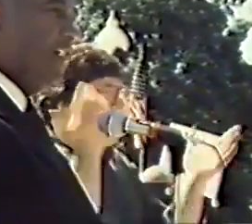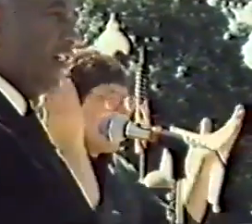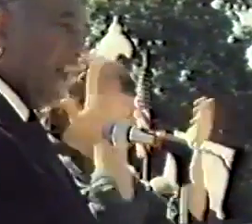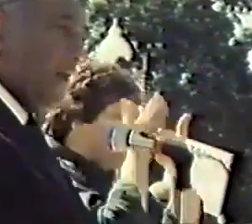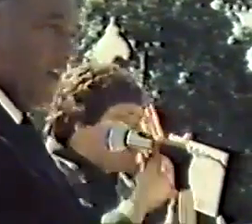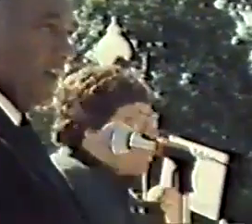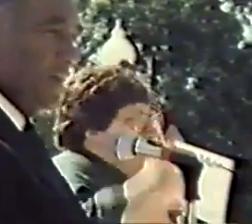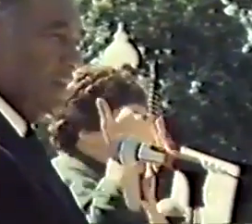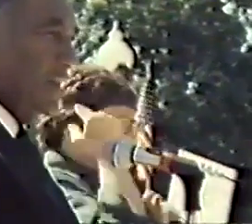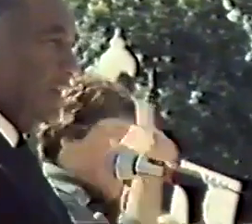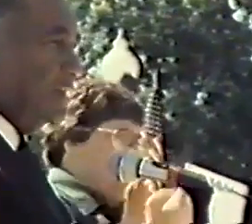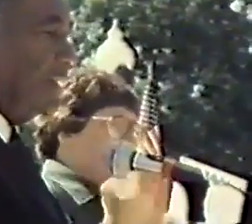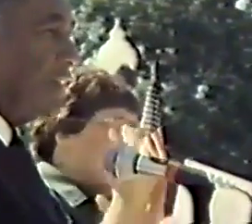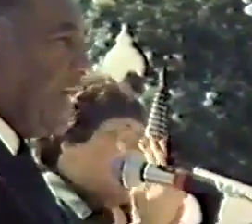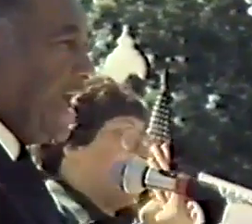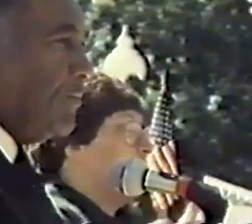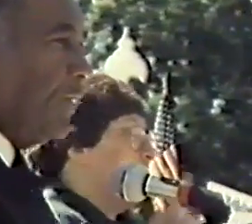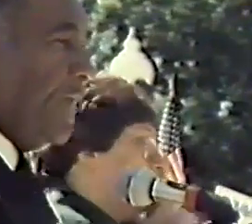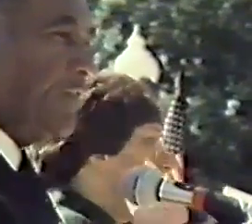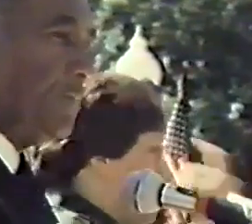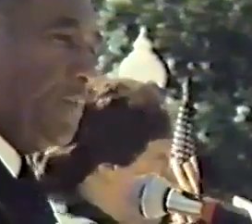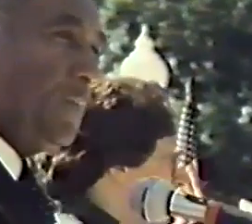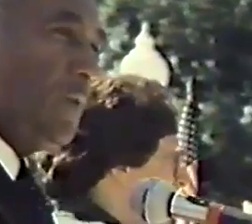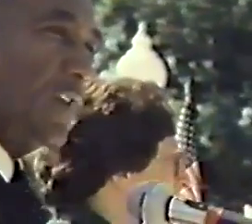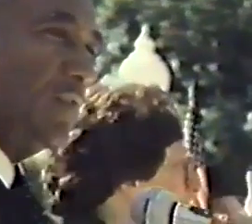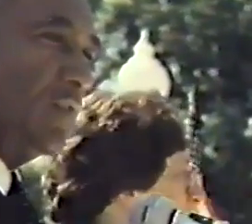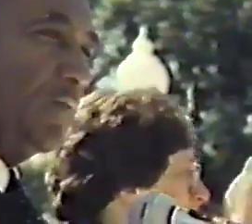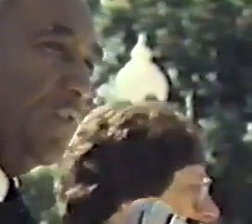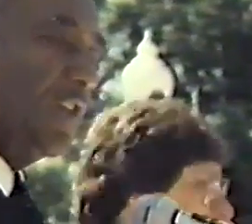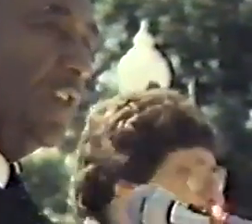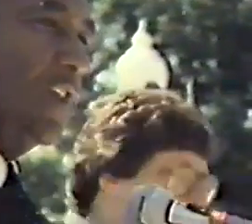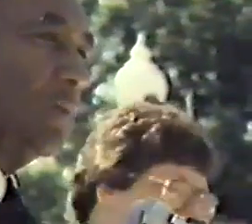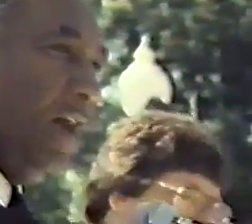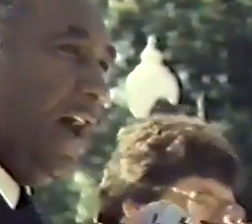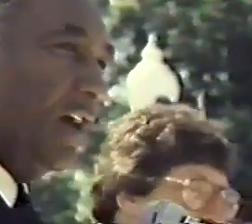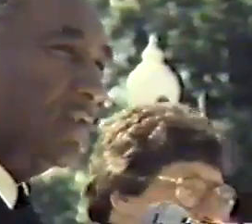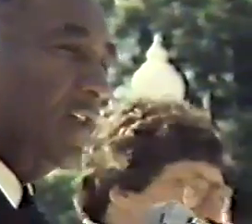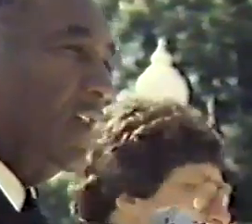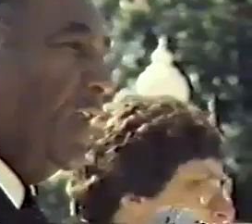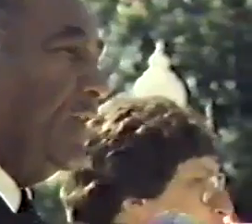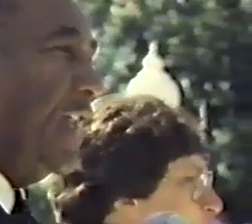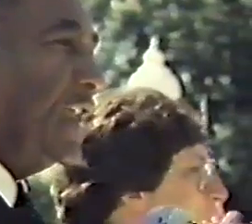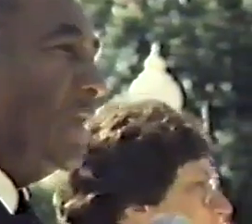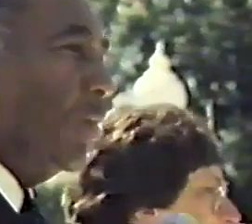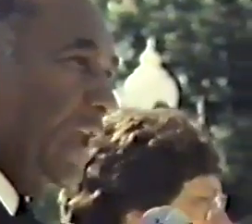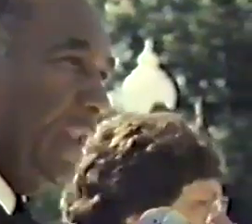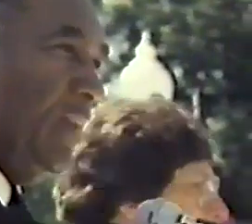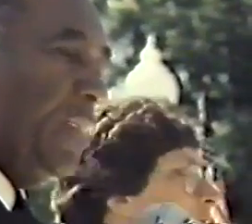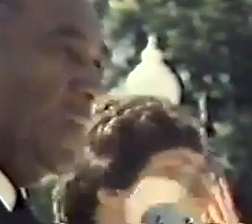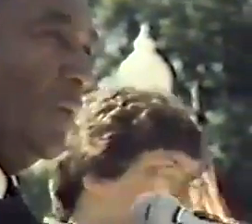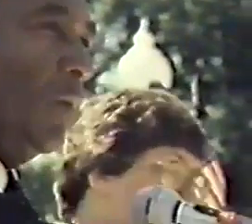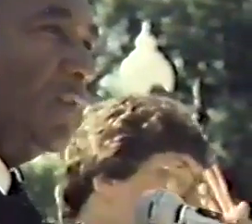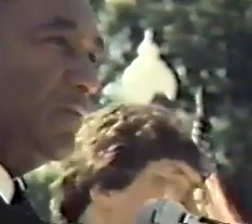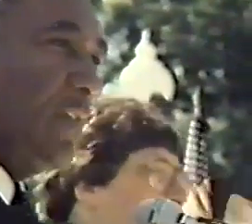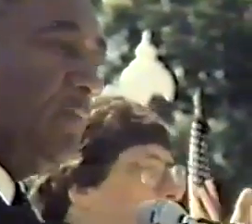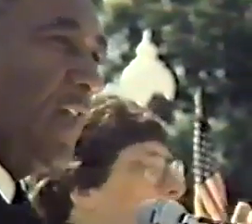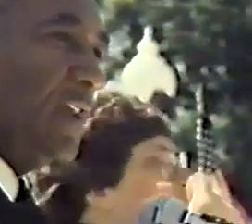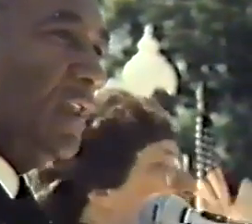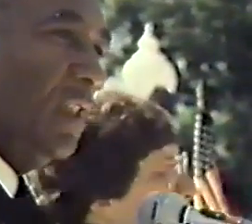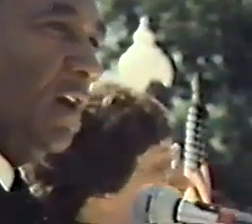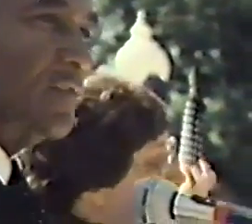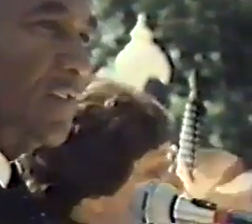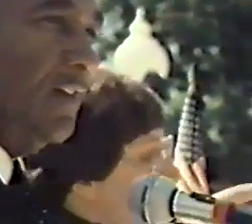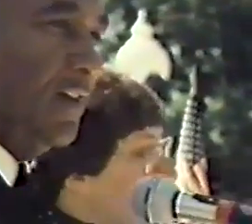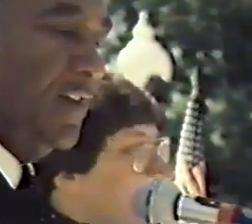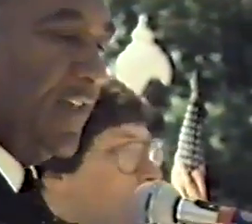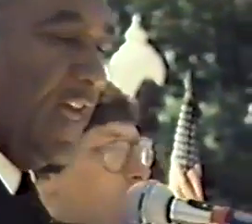darkest hour is the time when if the people get sufficiently aroused, they can win what seemed like